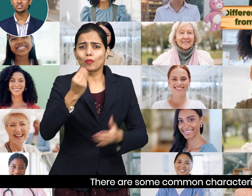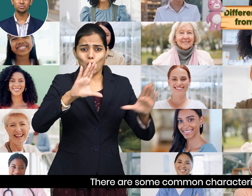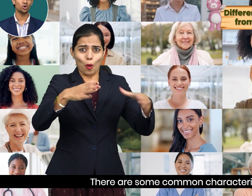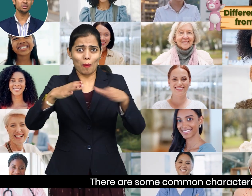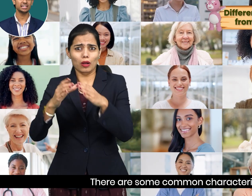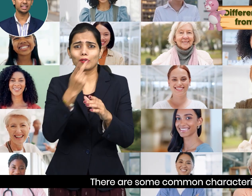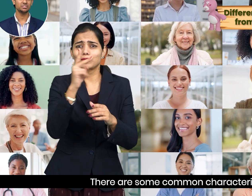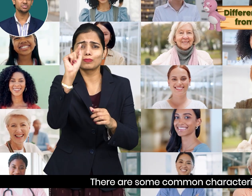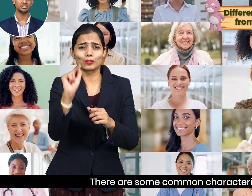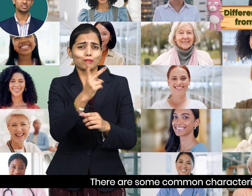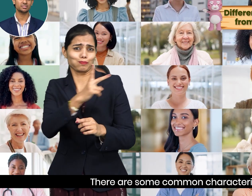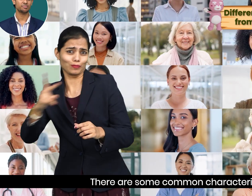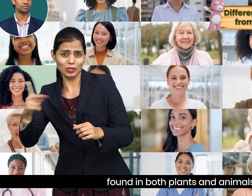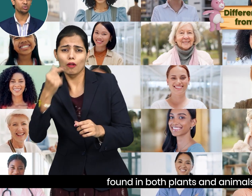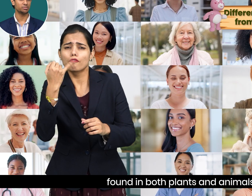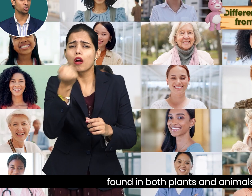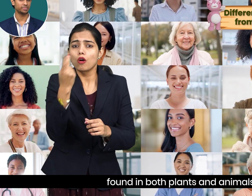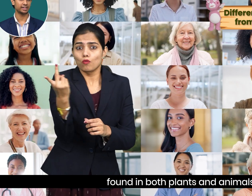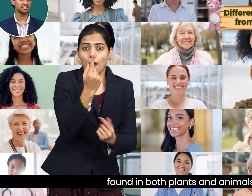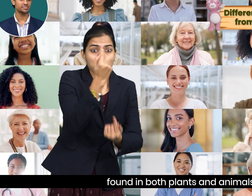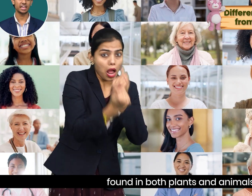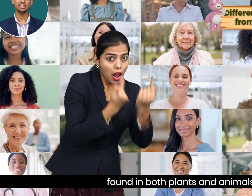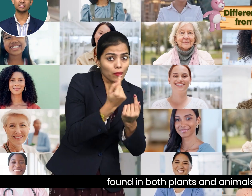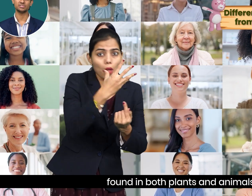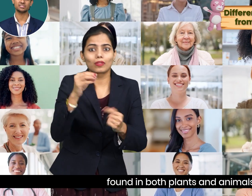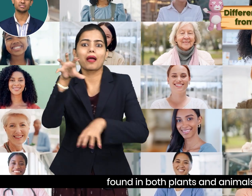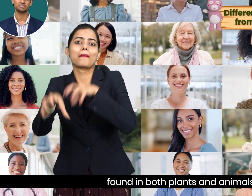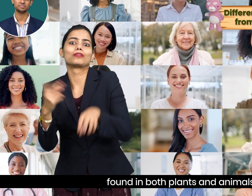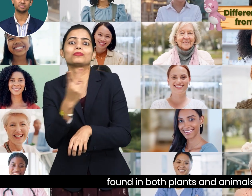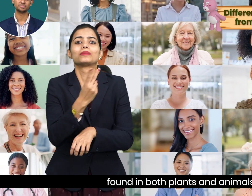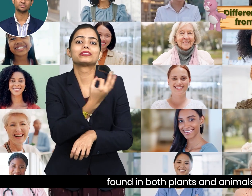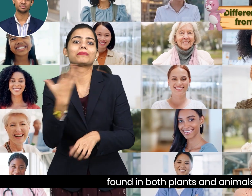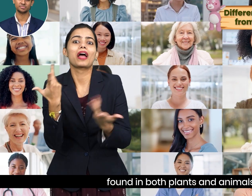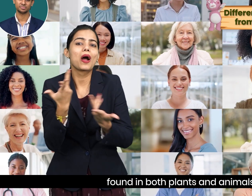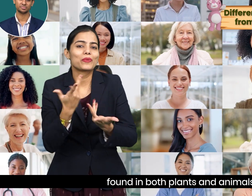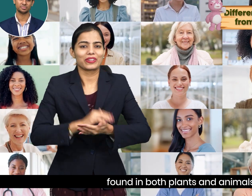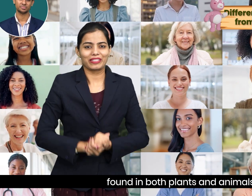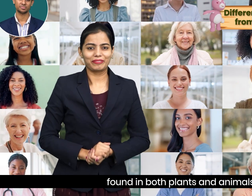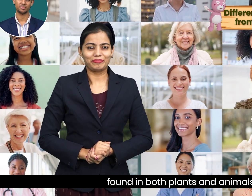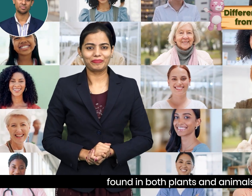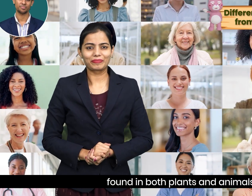There are some common characteristics found in both plants and animals.